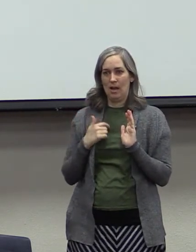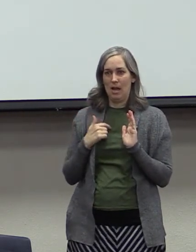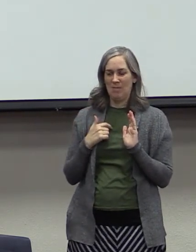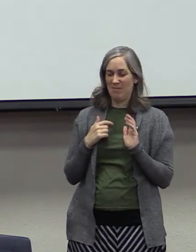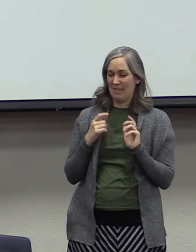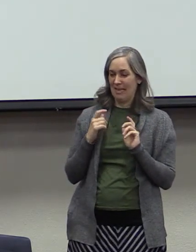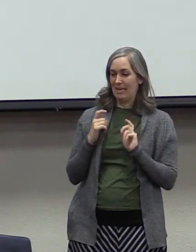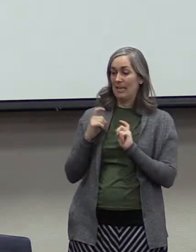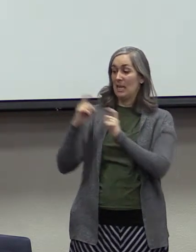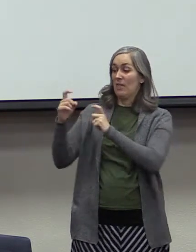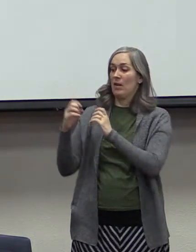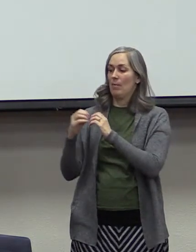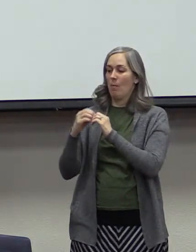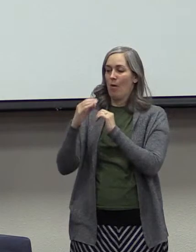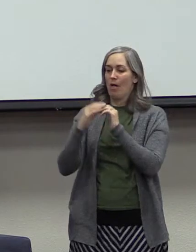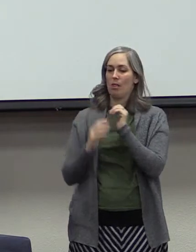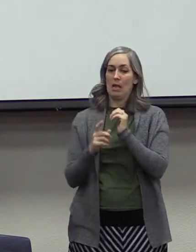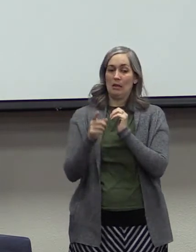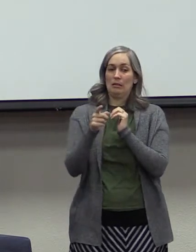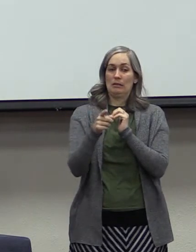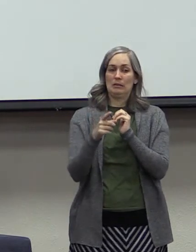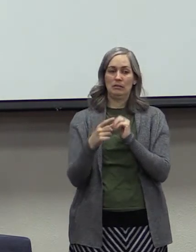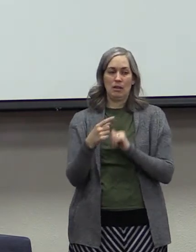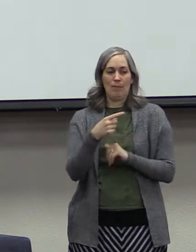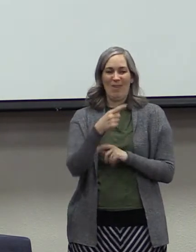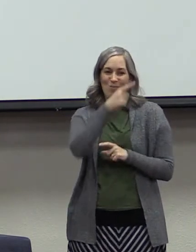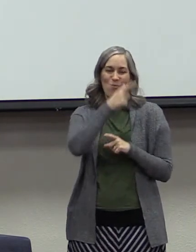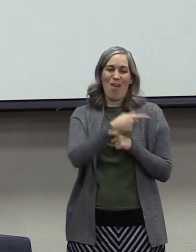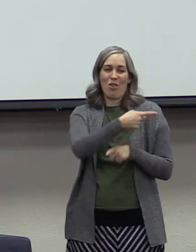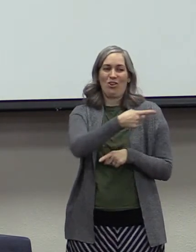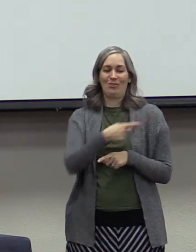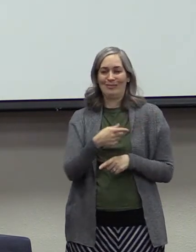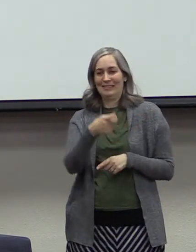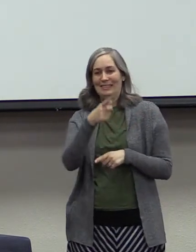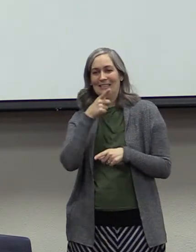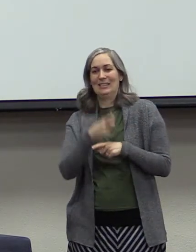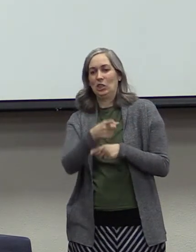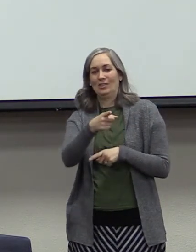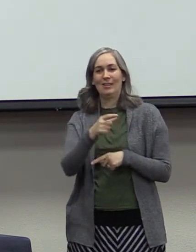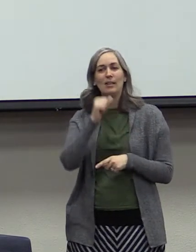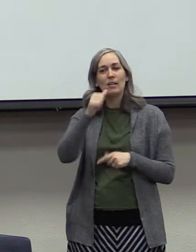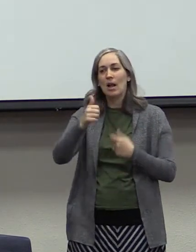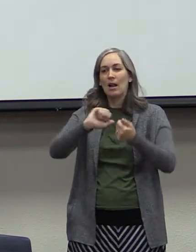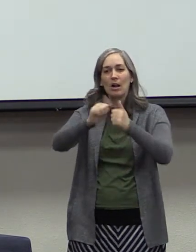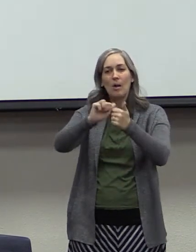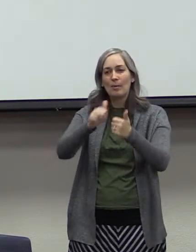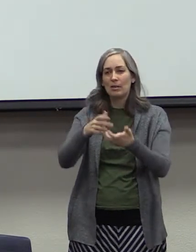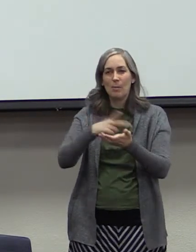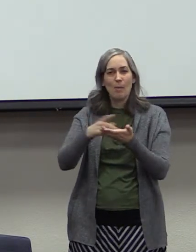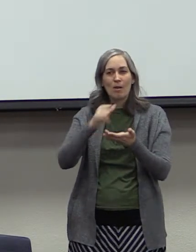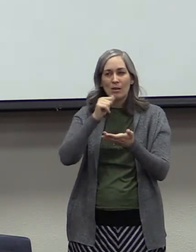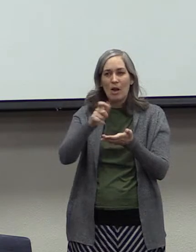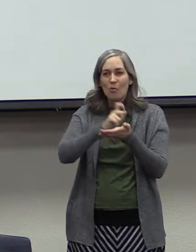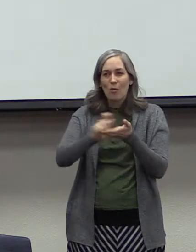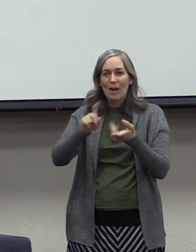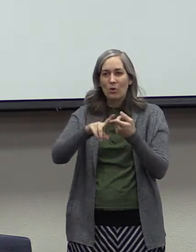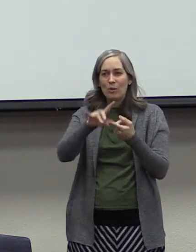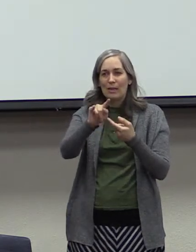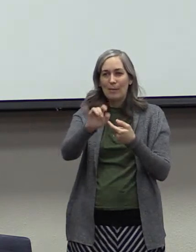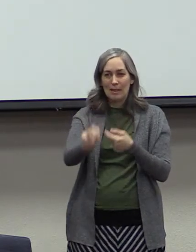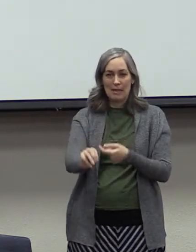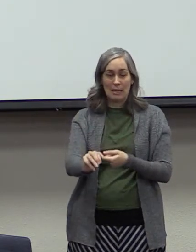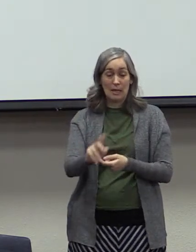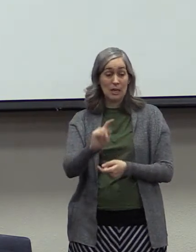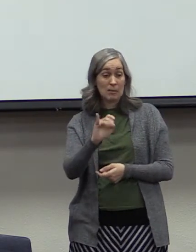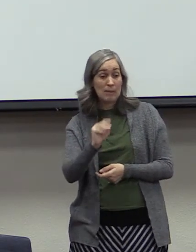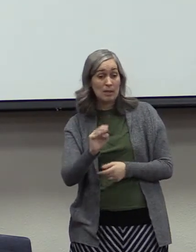more than this brother or this sister. We're not in competition. Paul did not write to Timothy,